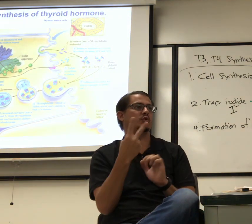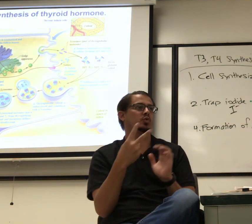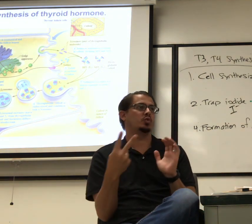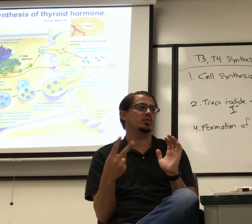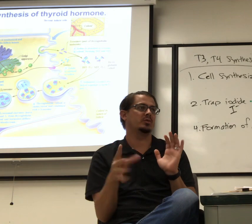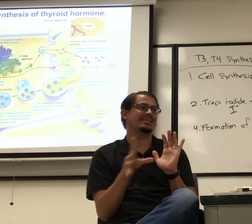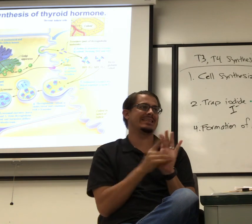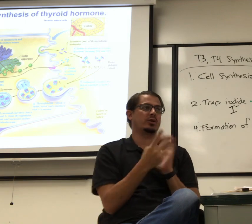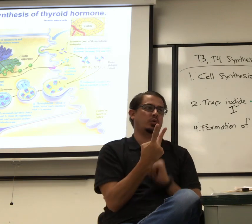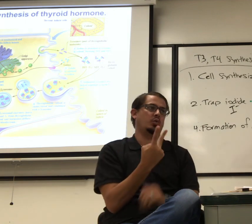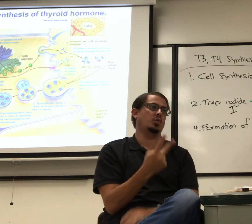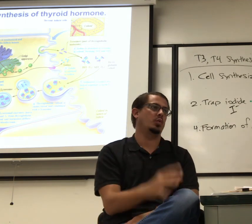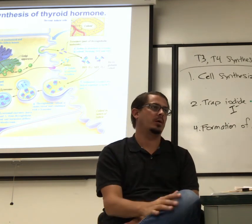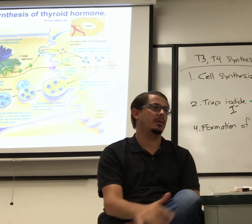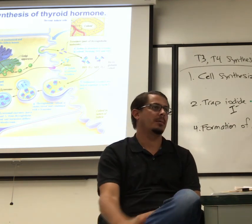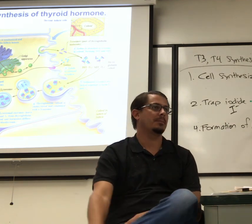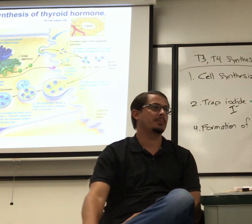the tyrosine residue.